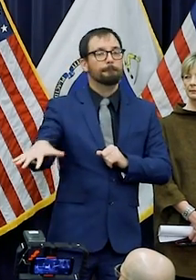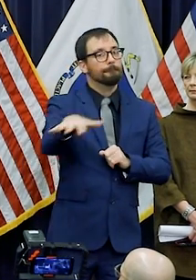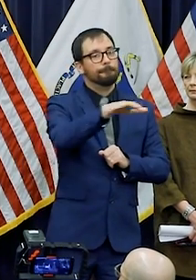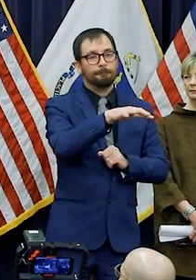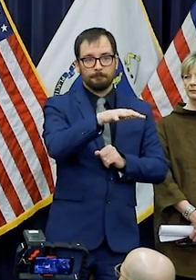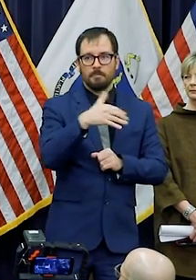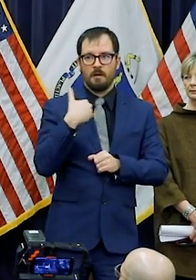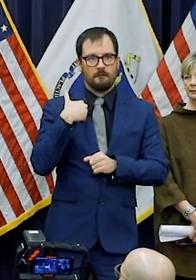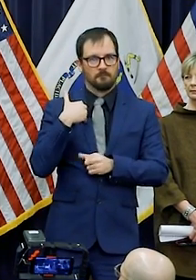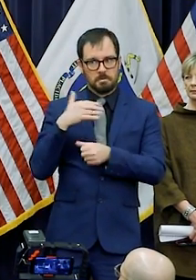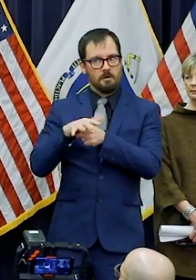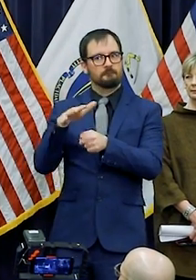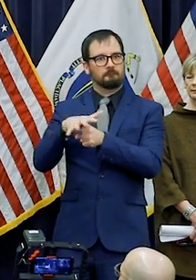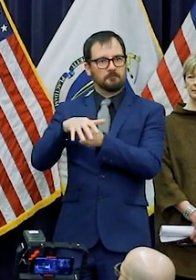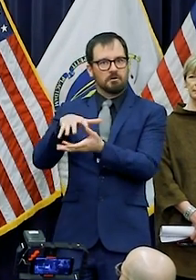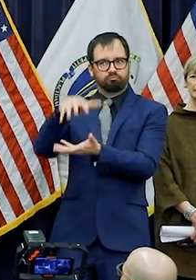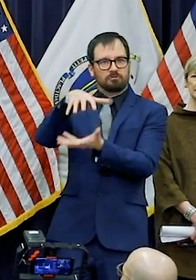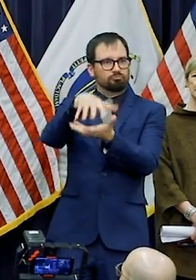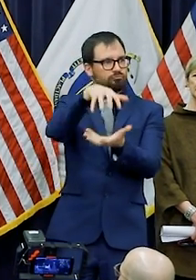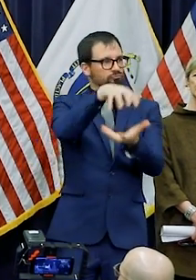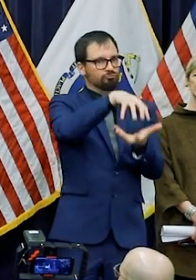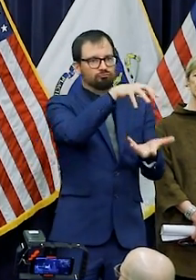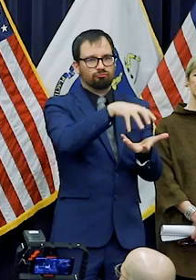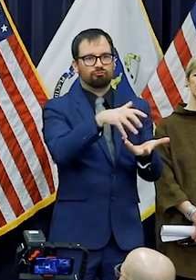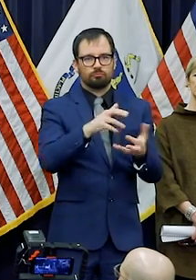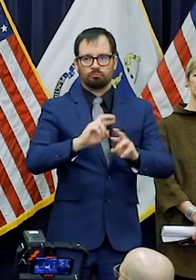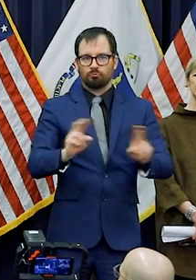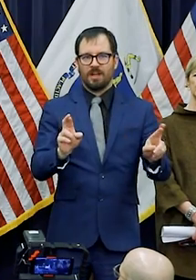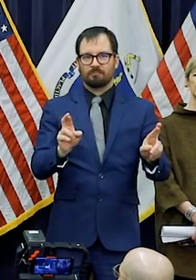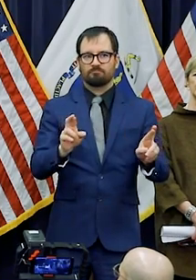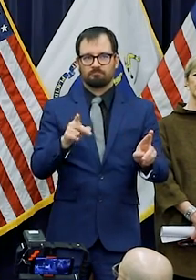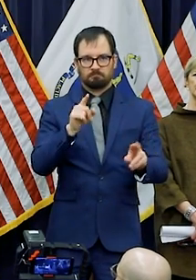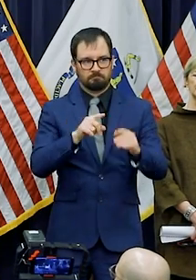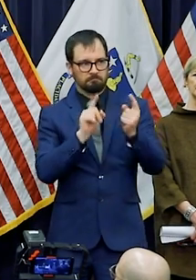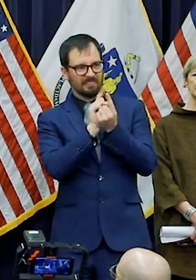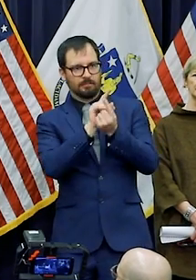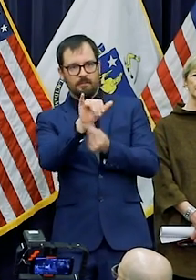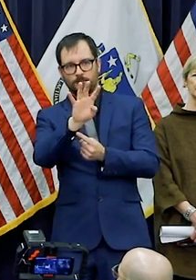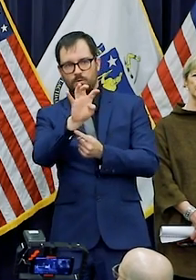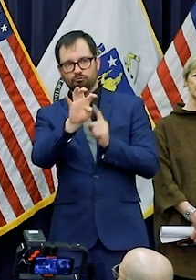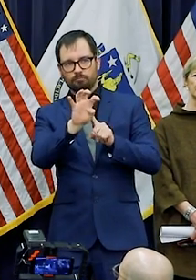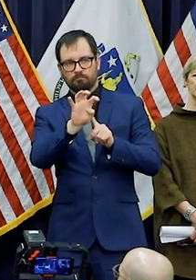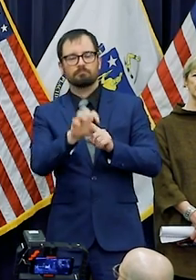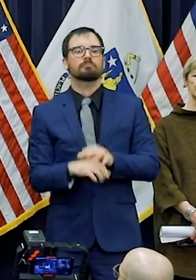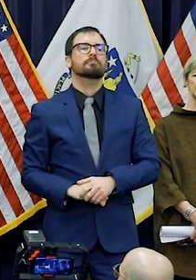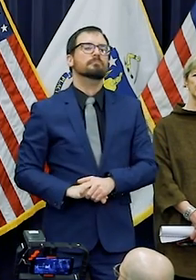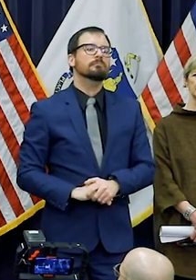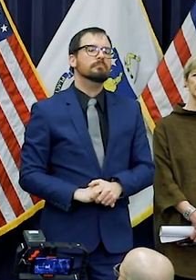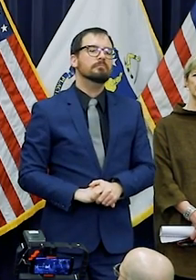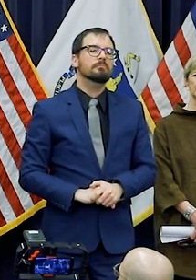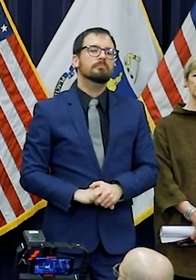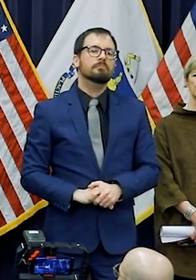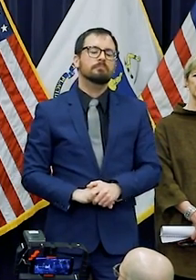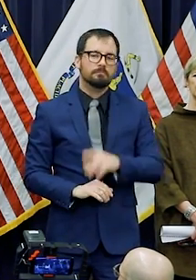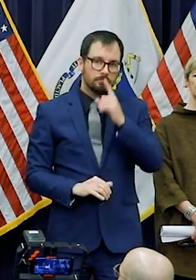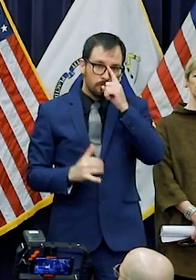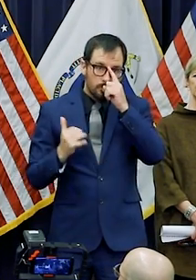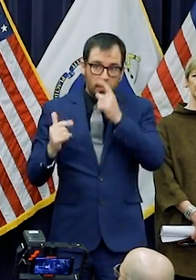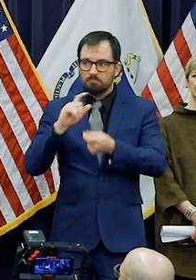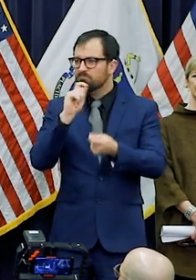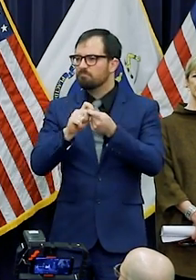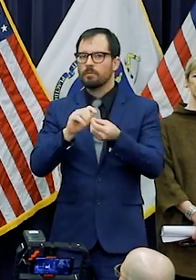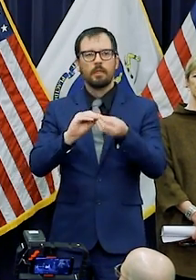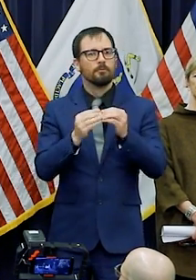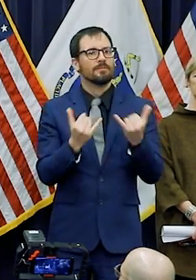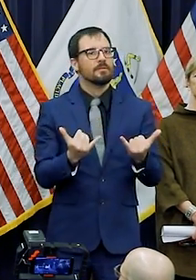Now I'd like to talk with you for a few minutes about the numbers. Every day we report our Massachusetts case numbers. Those numbers